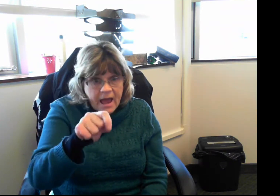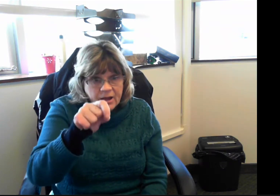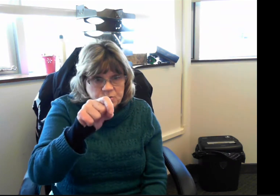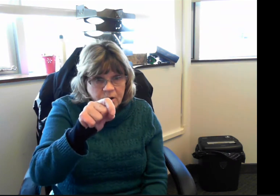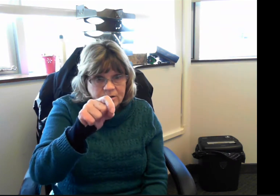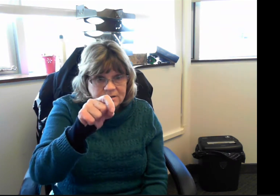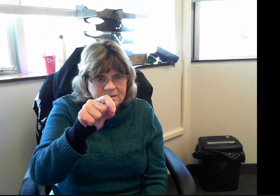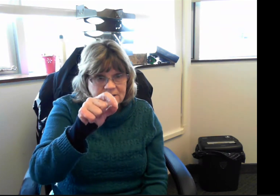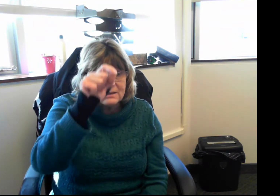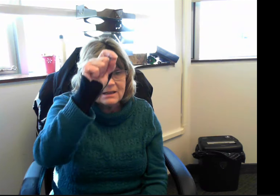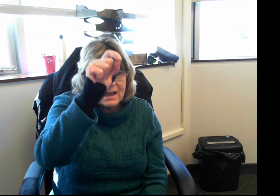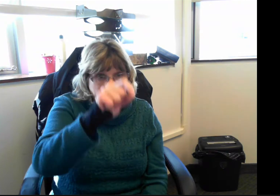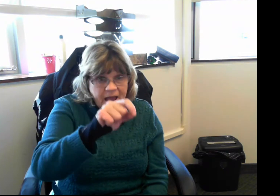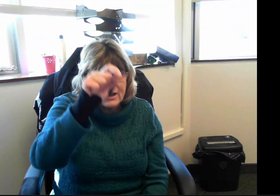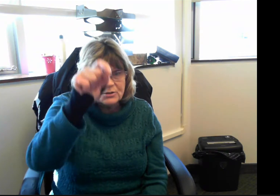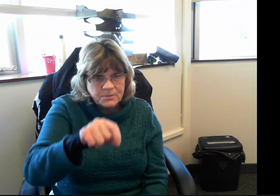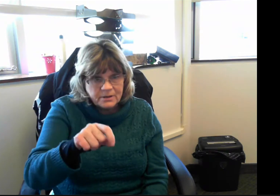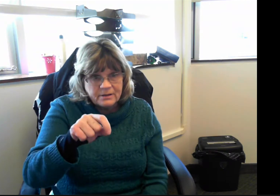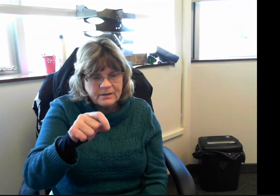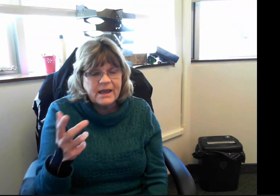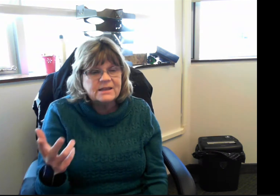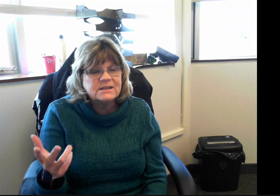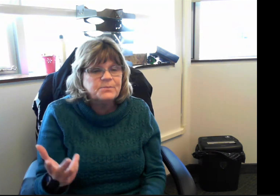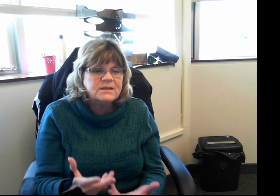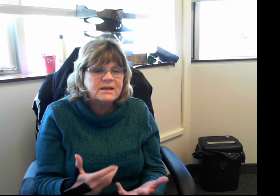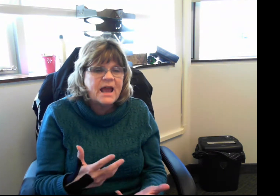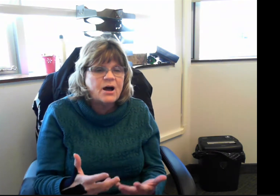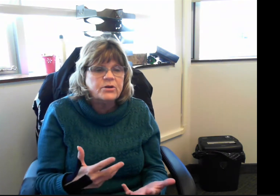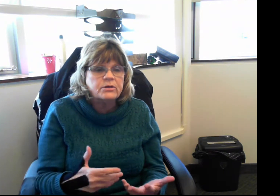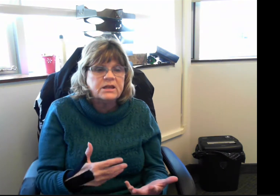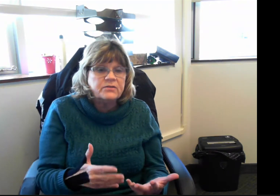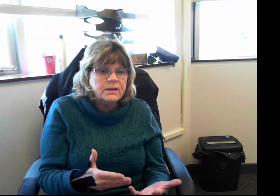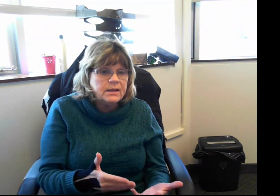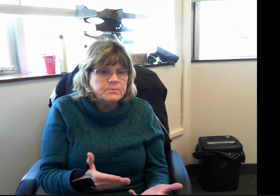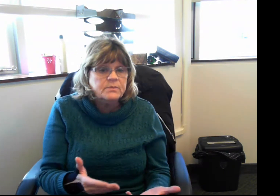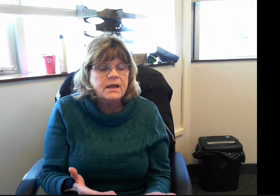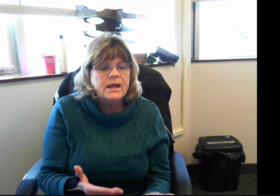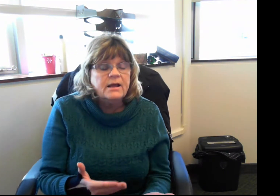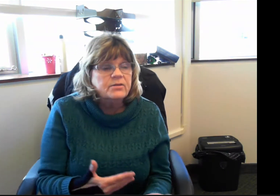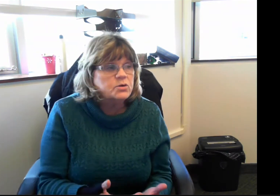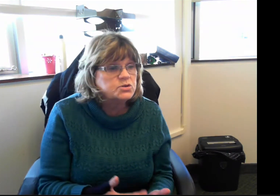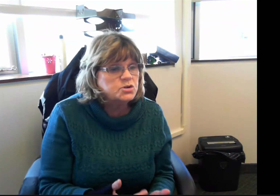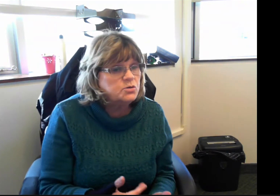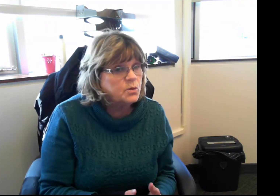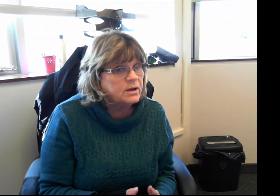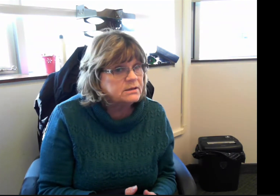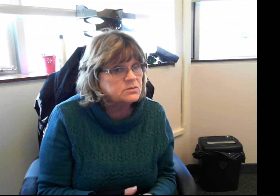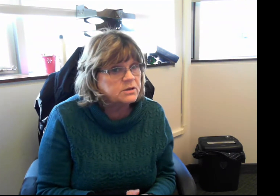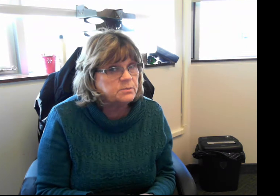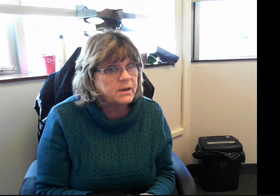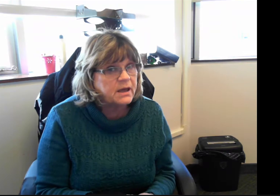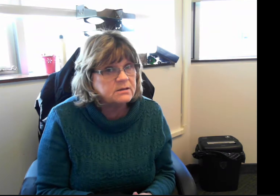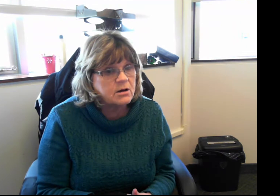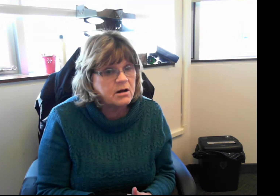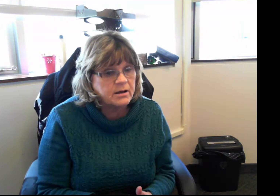hash marks. Okay, it depends on how they're giving them. Those 2 points would depend